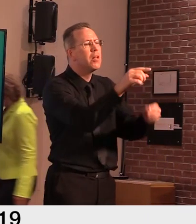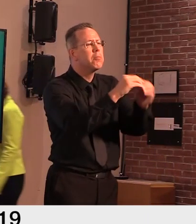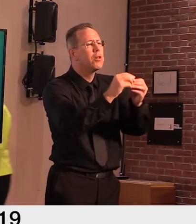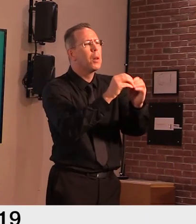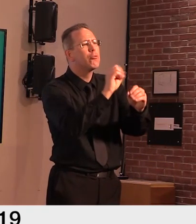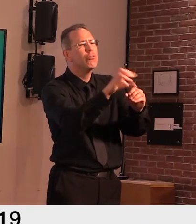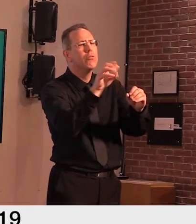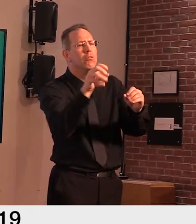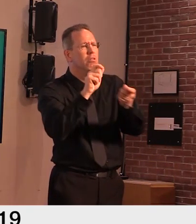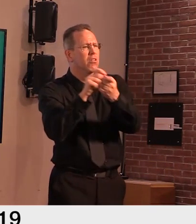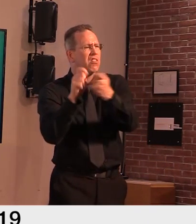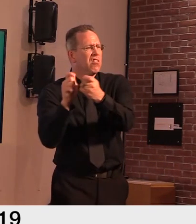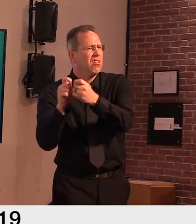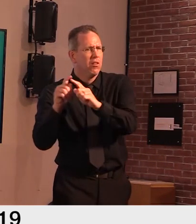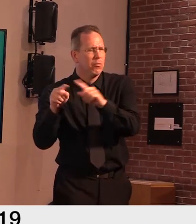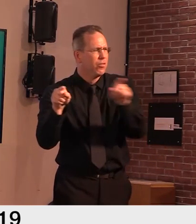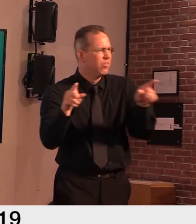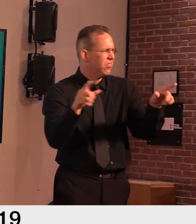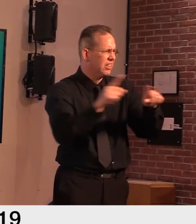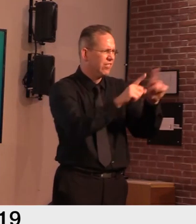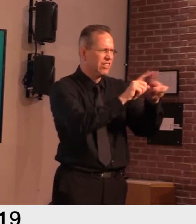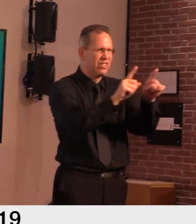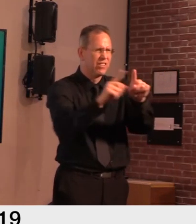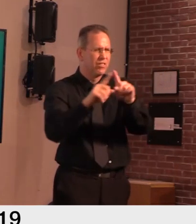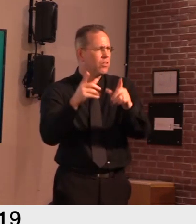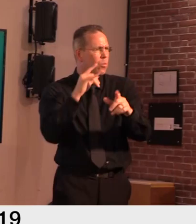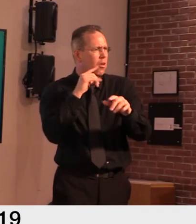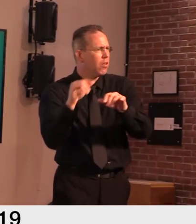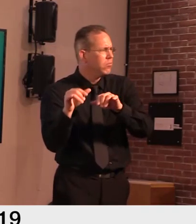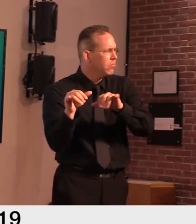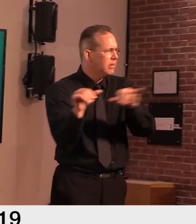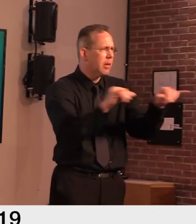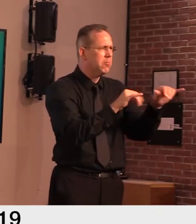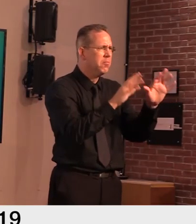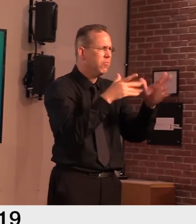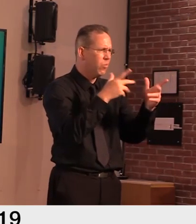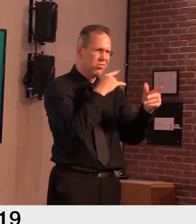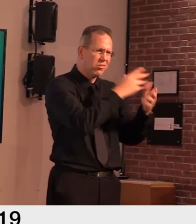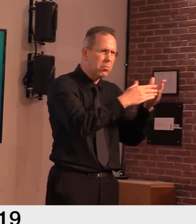Again, I haven't heard the pushback like you have,